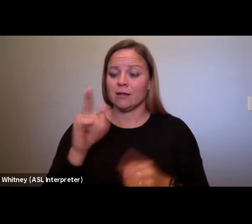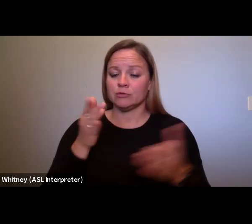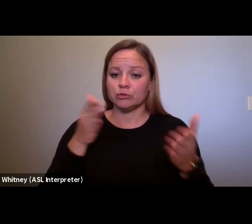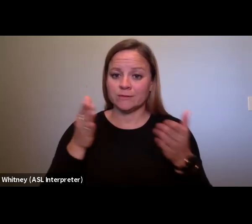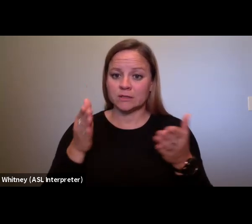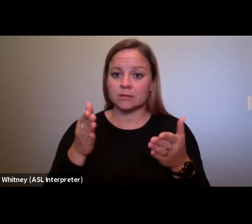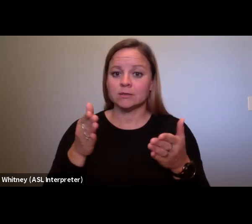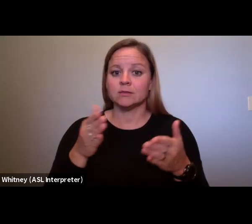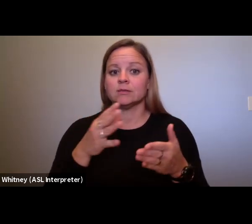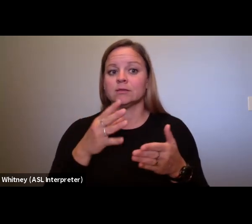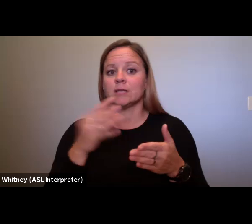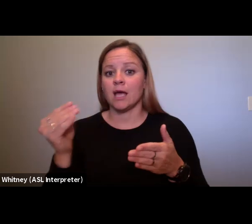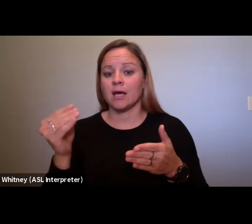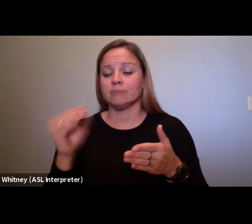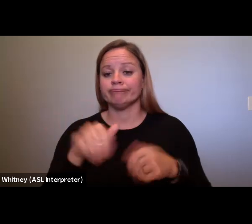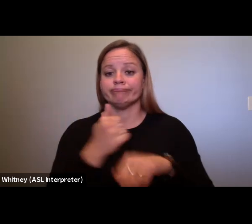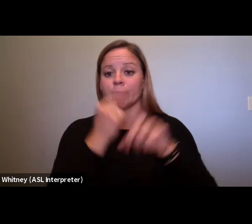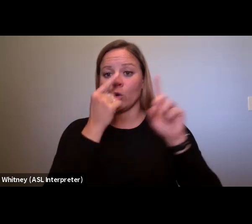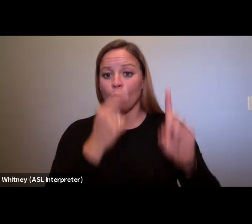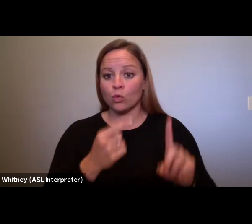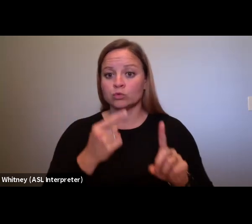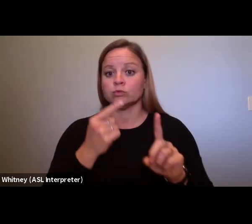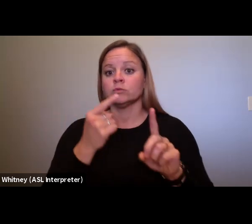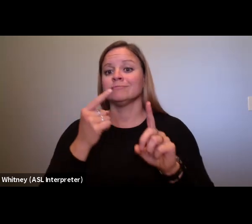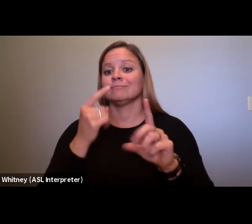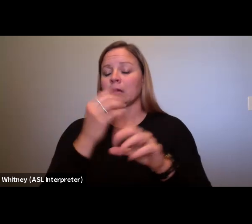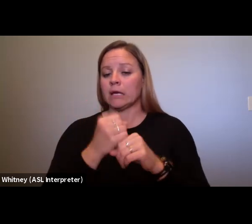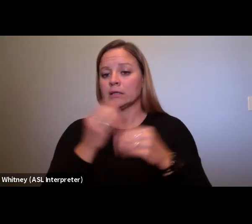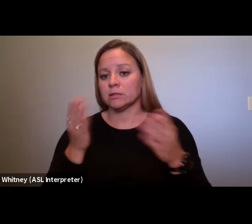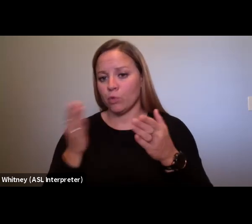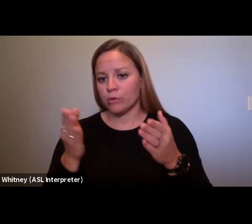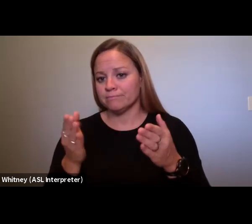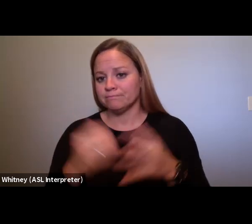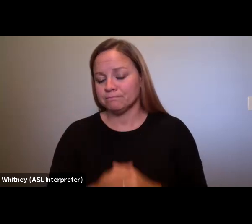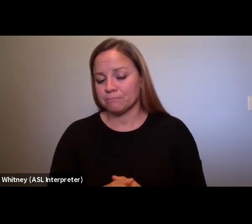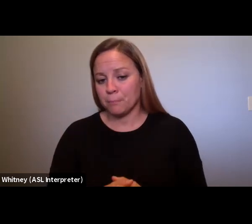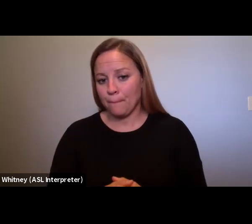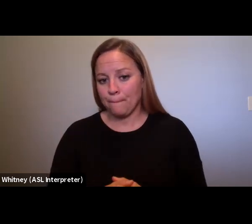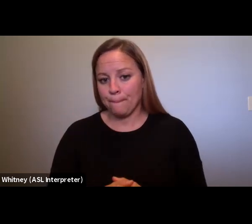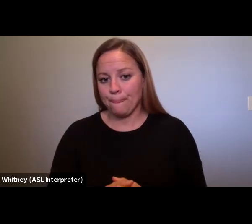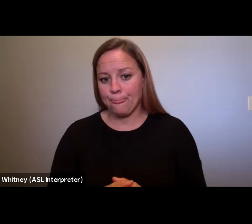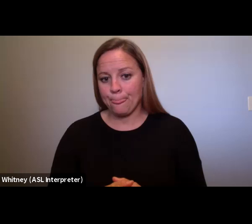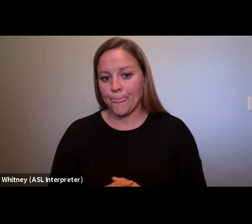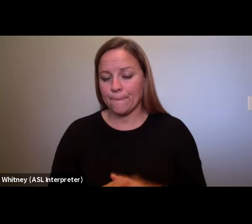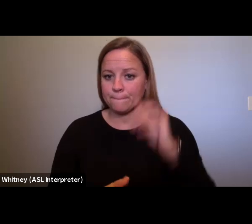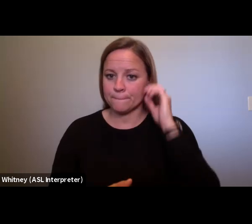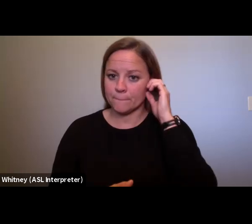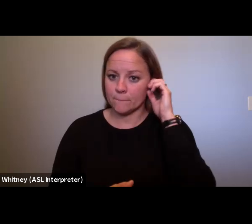create their own goals and get support. I mean, that's what we love to see. So even if